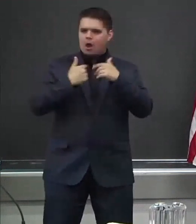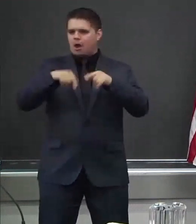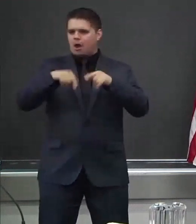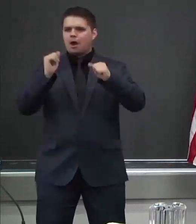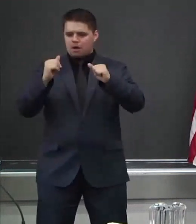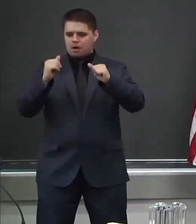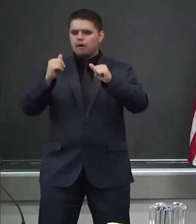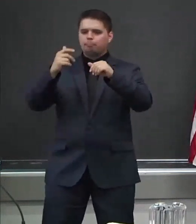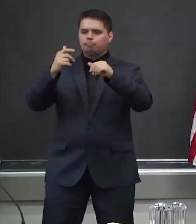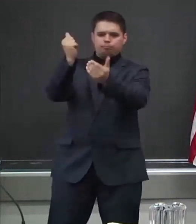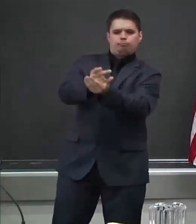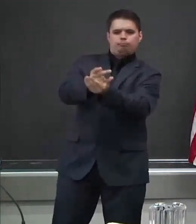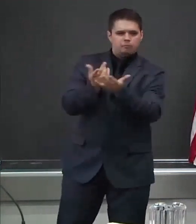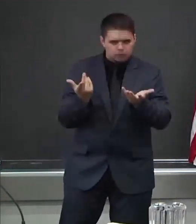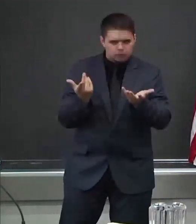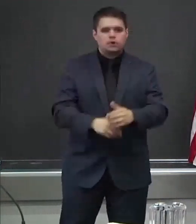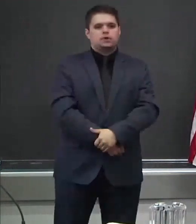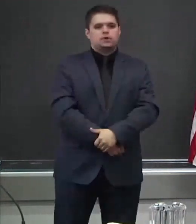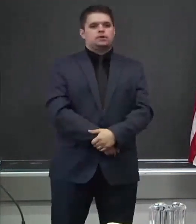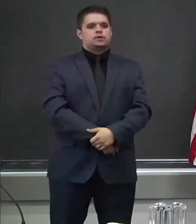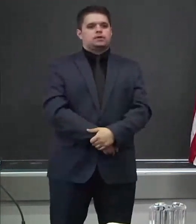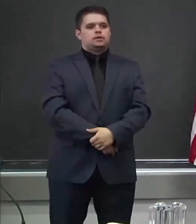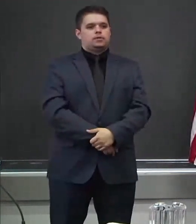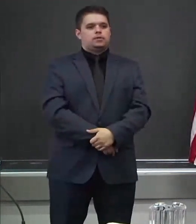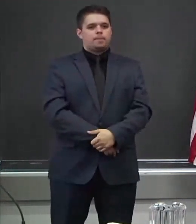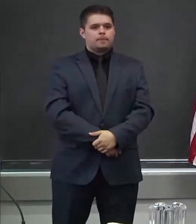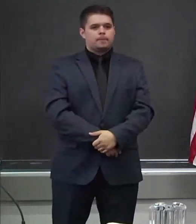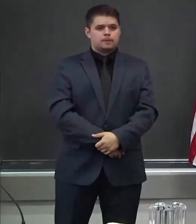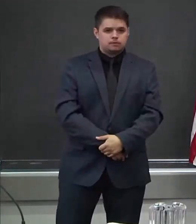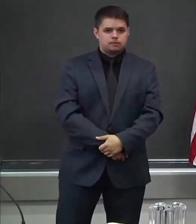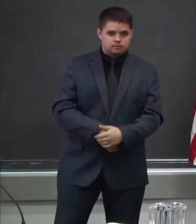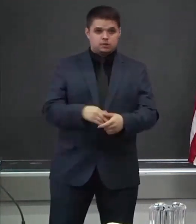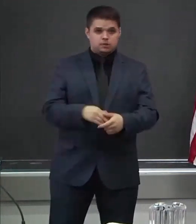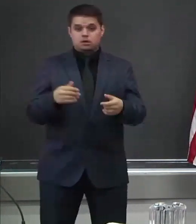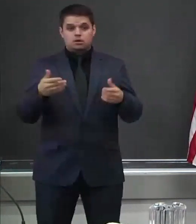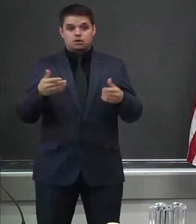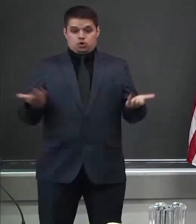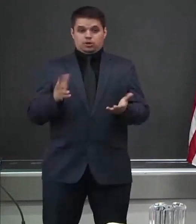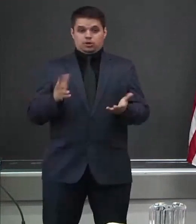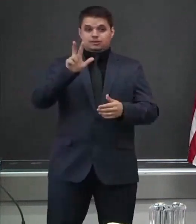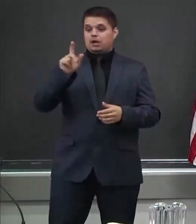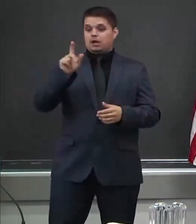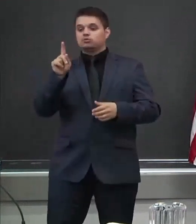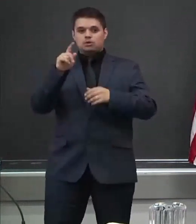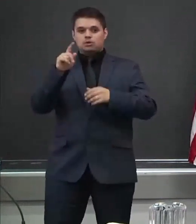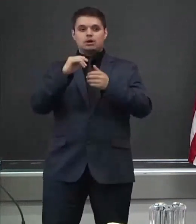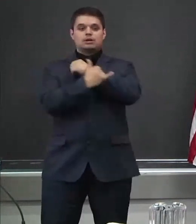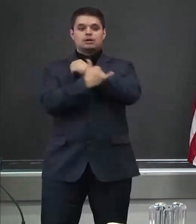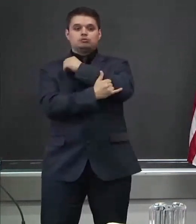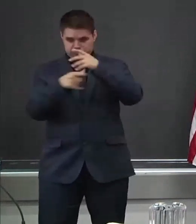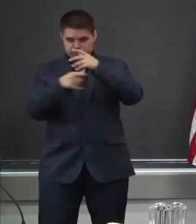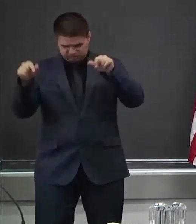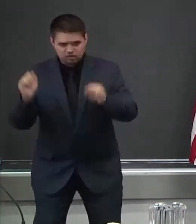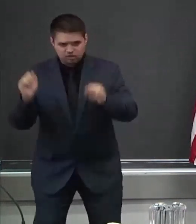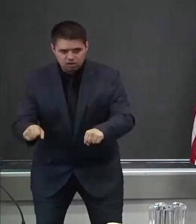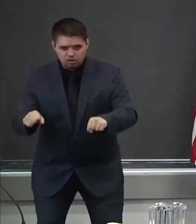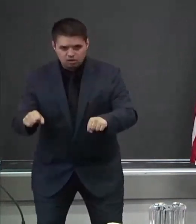2. There are 31 counties that can now apply to enter phase 2 beginning this